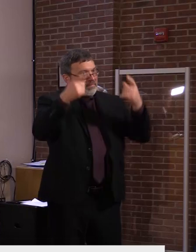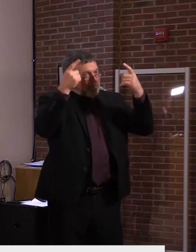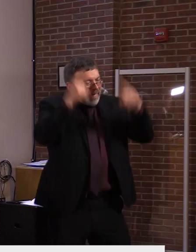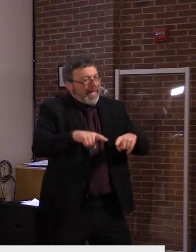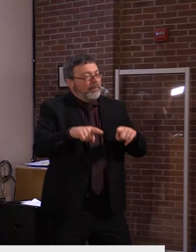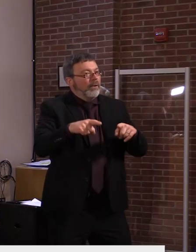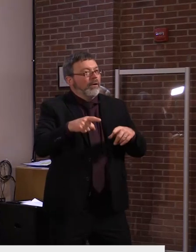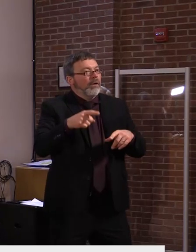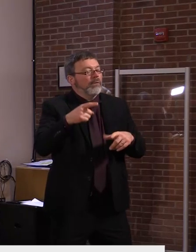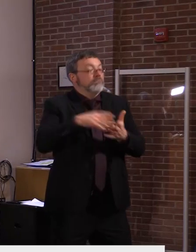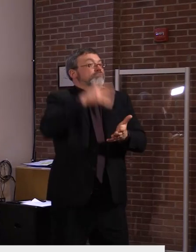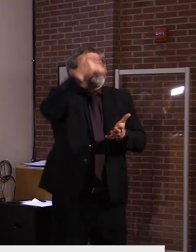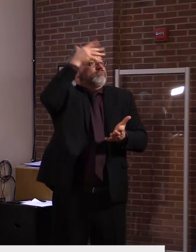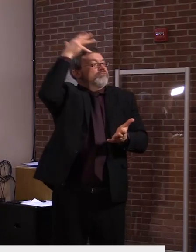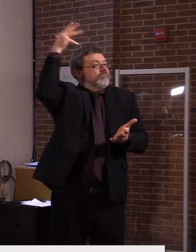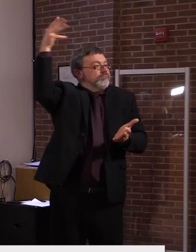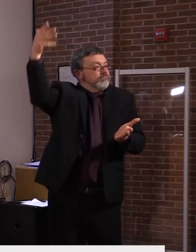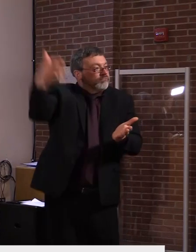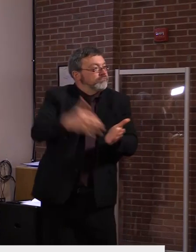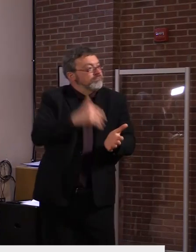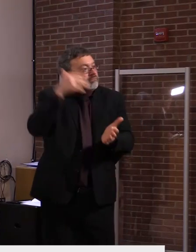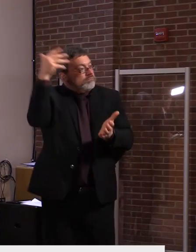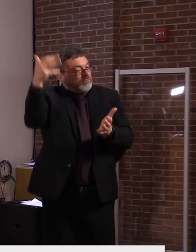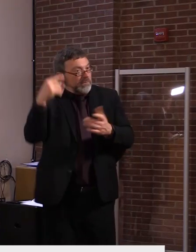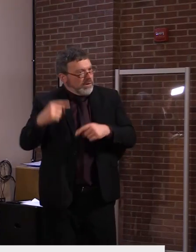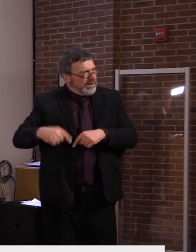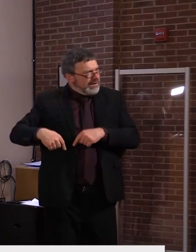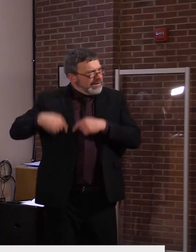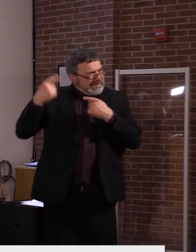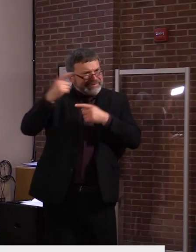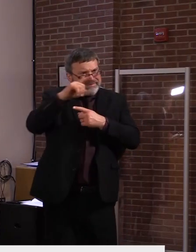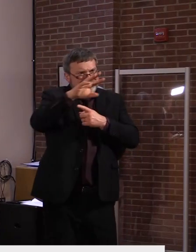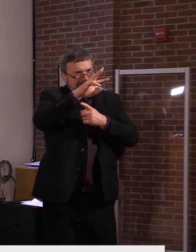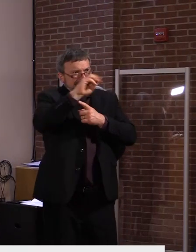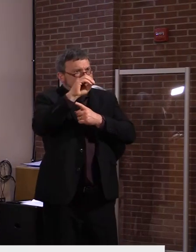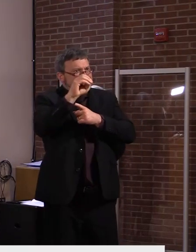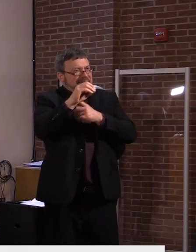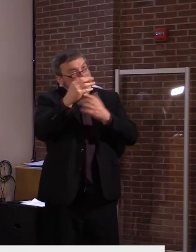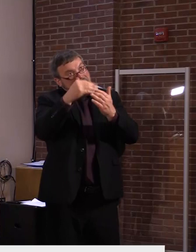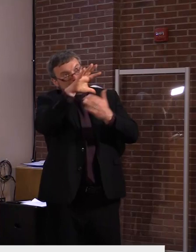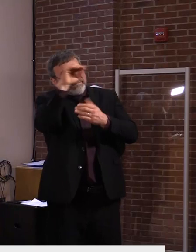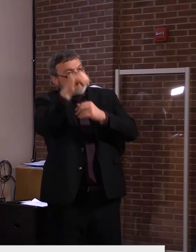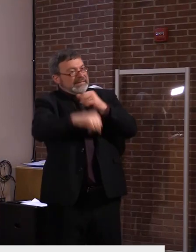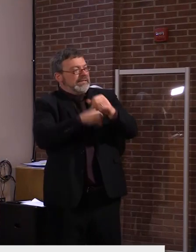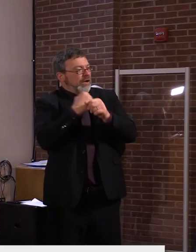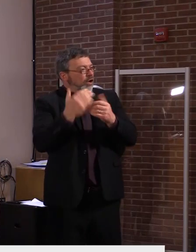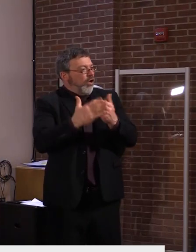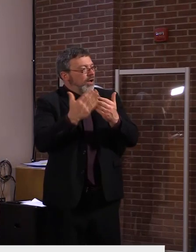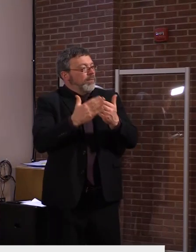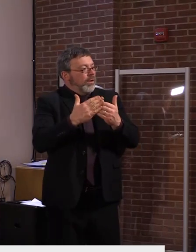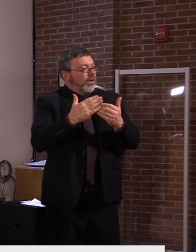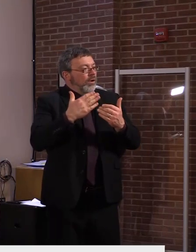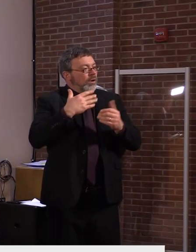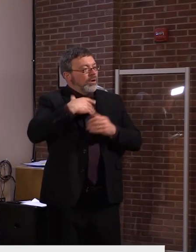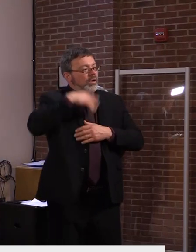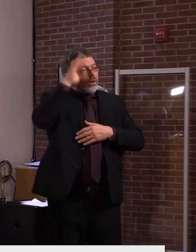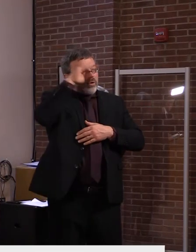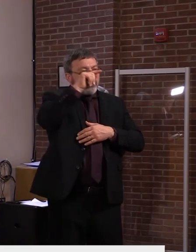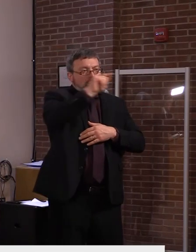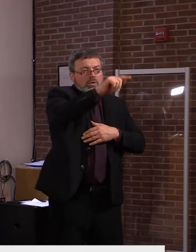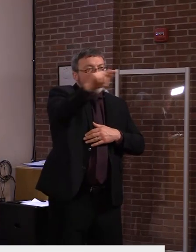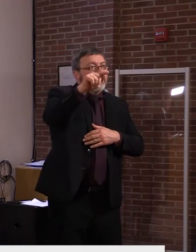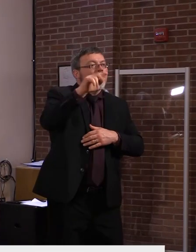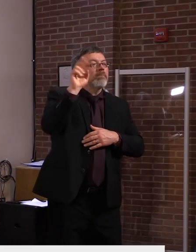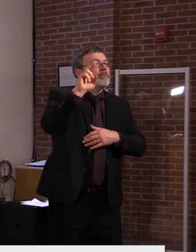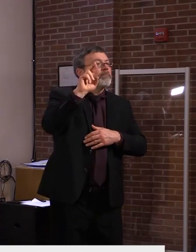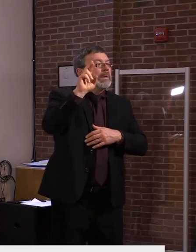years. And so I wouldn't be surprised to see, I know there'll be a Republican candidate. I don't know who that's going to